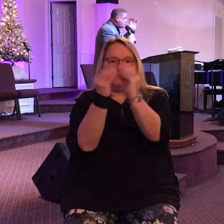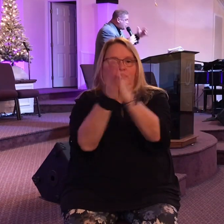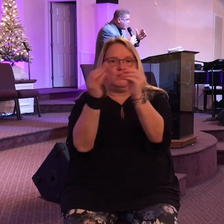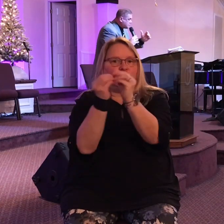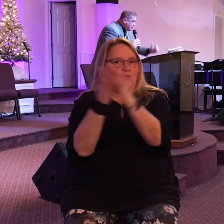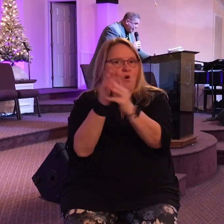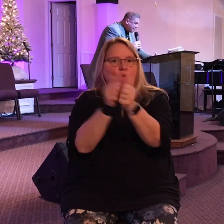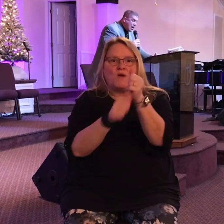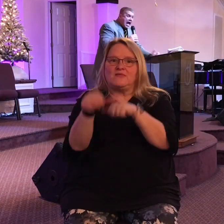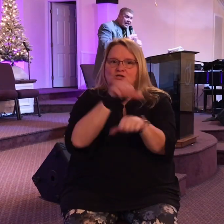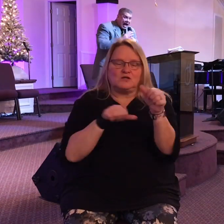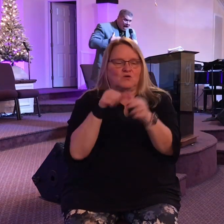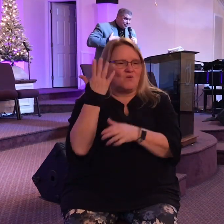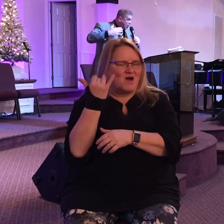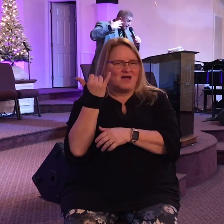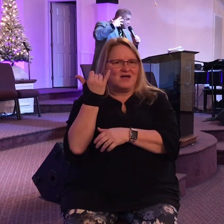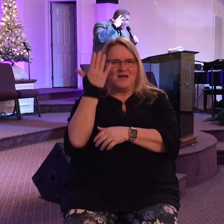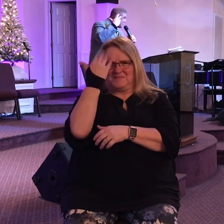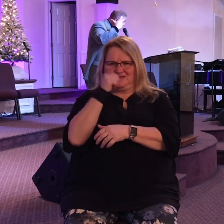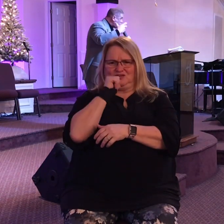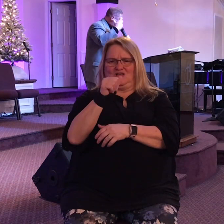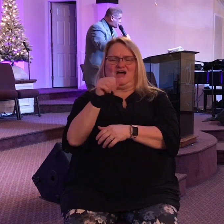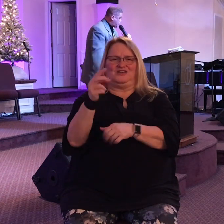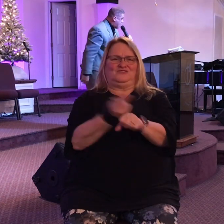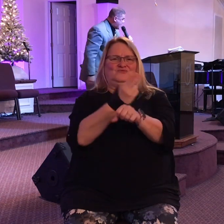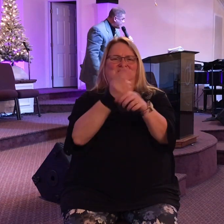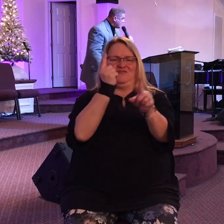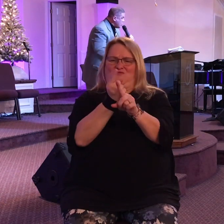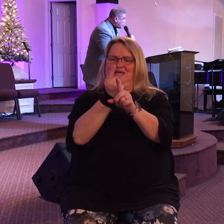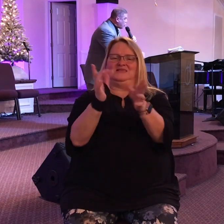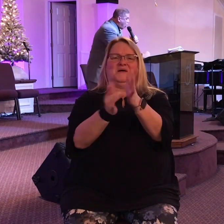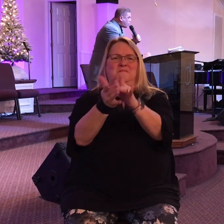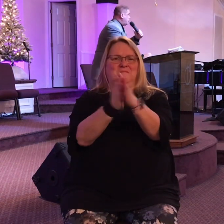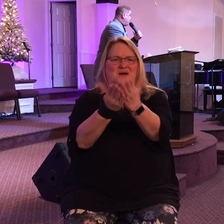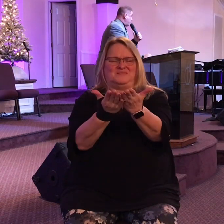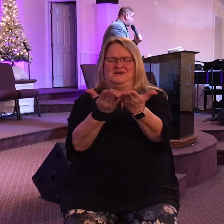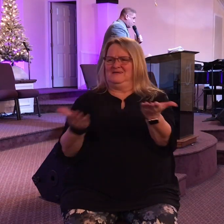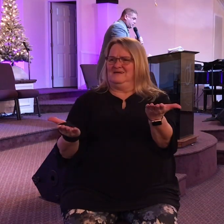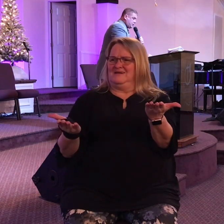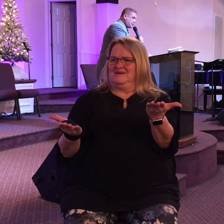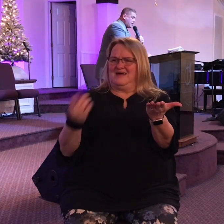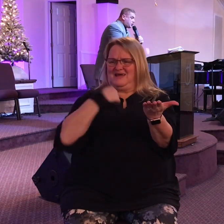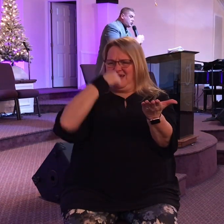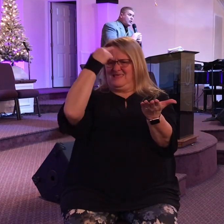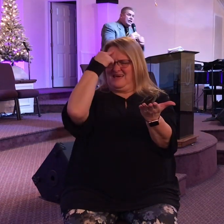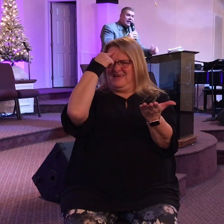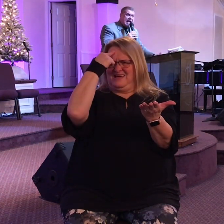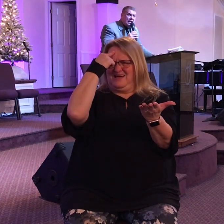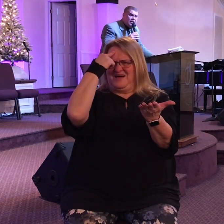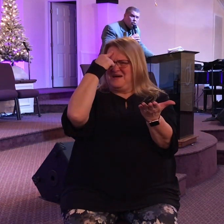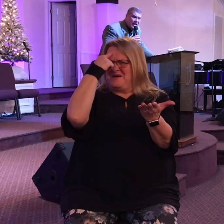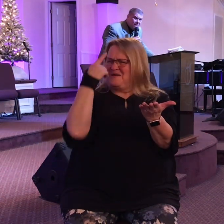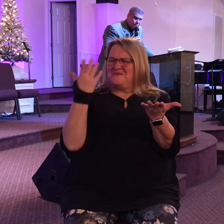the King James Bible. And I thought in my young Christian mind, you're arguing over something that you don't